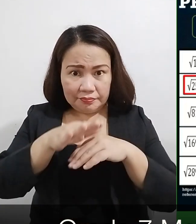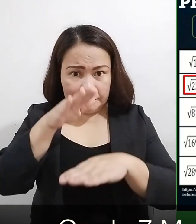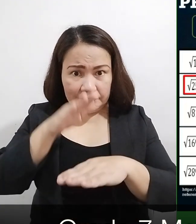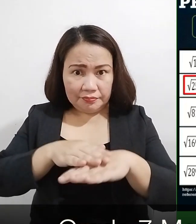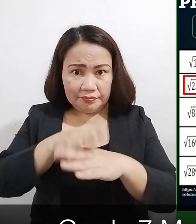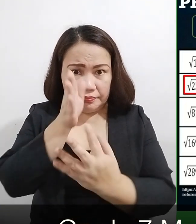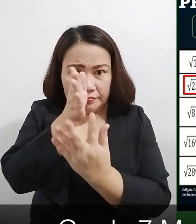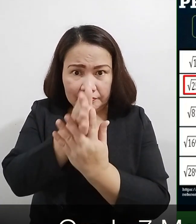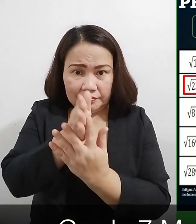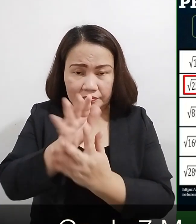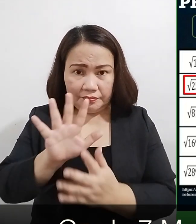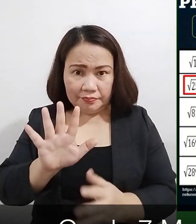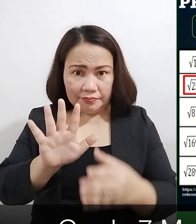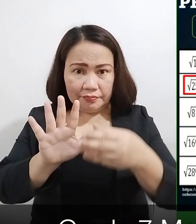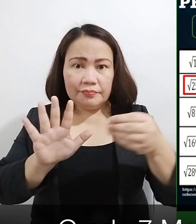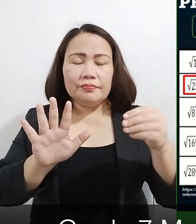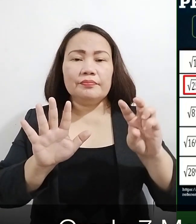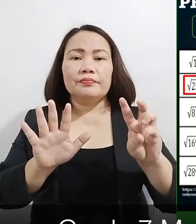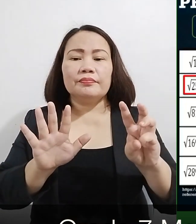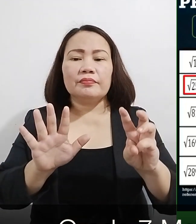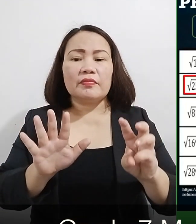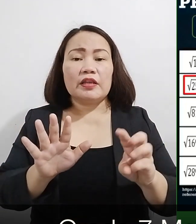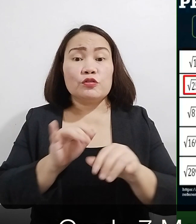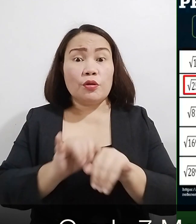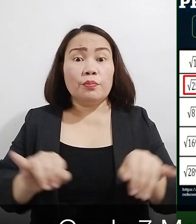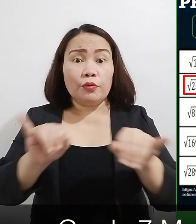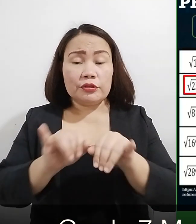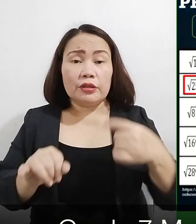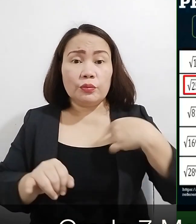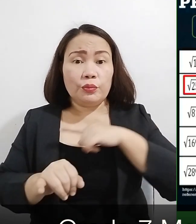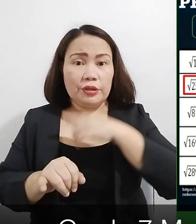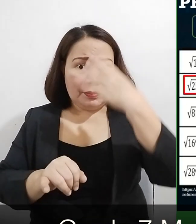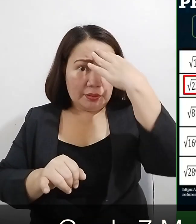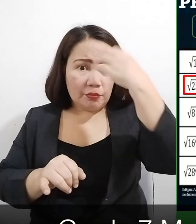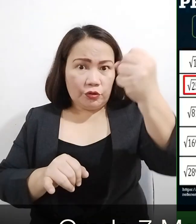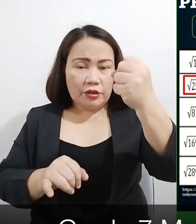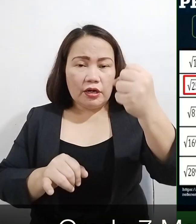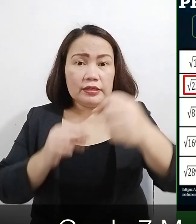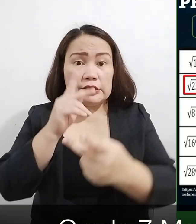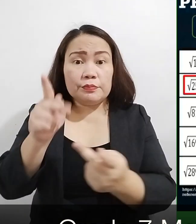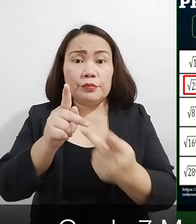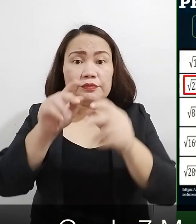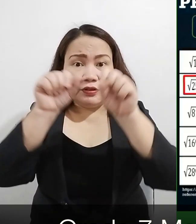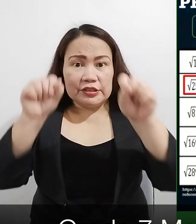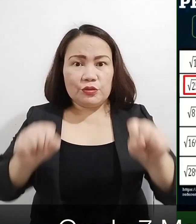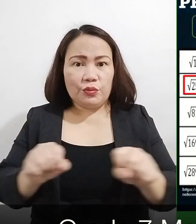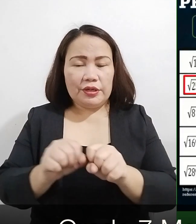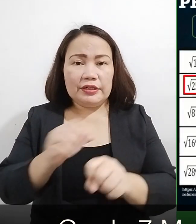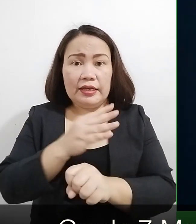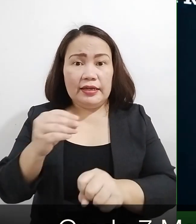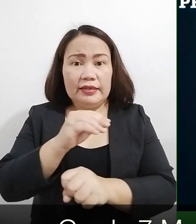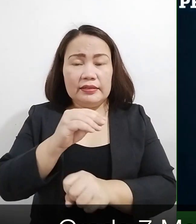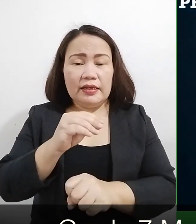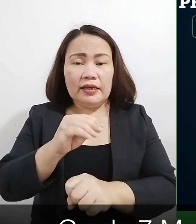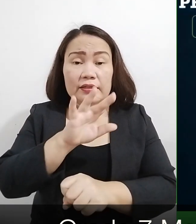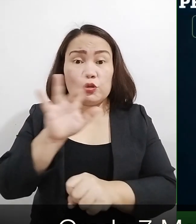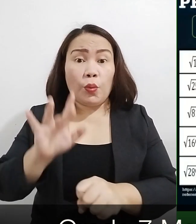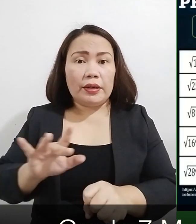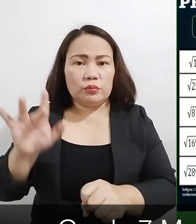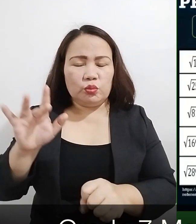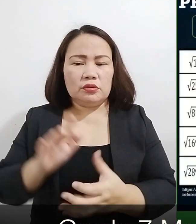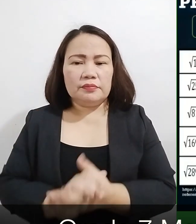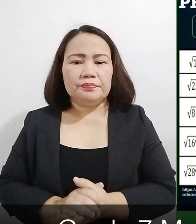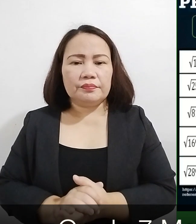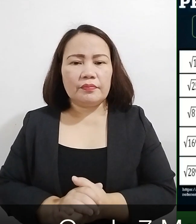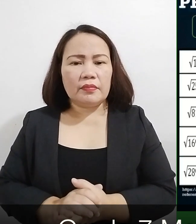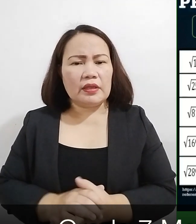dapat memorize po natin ang perfect squares and its square root. Next.